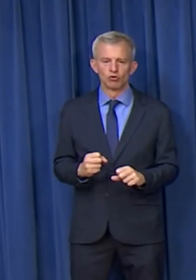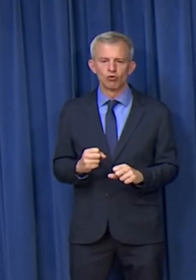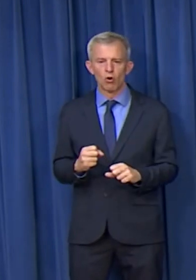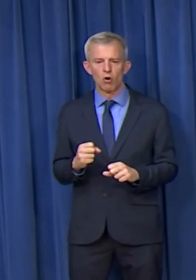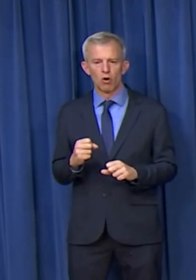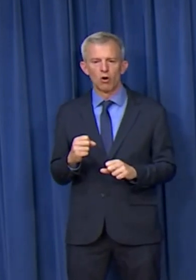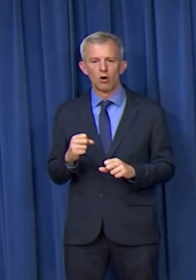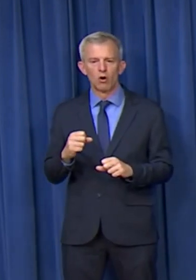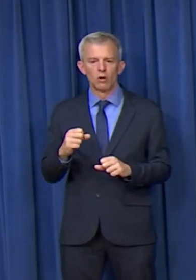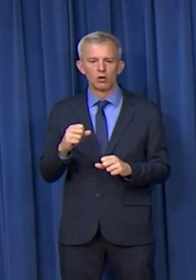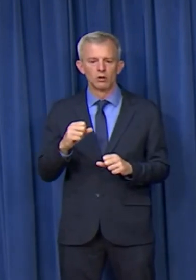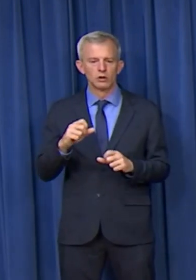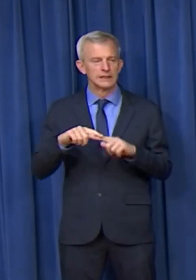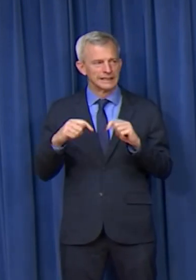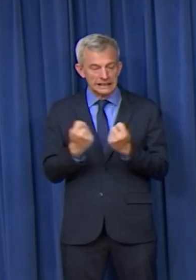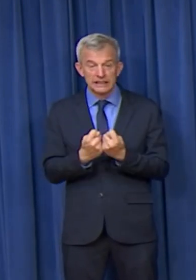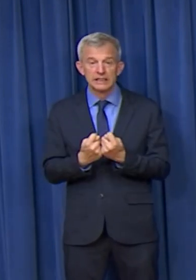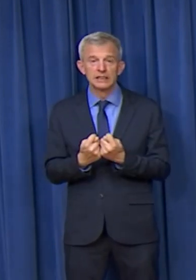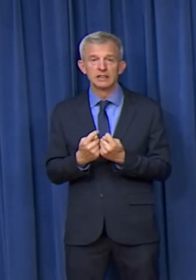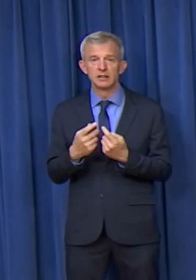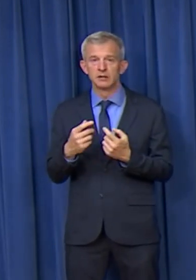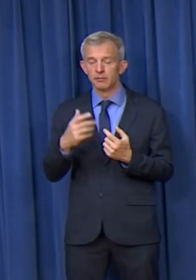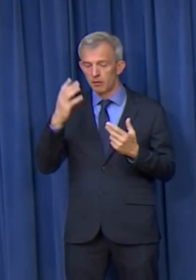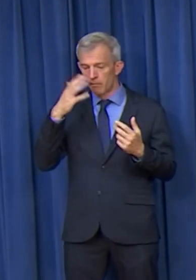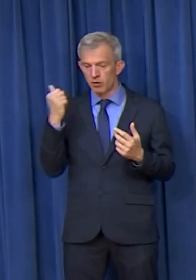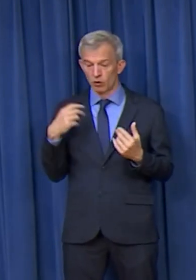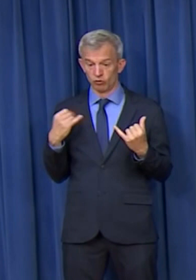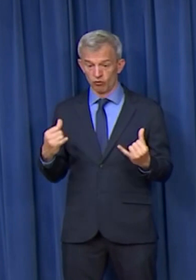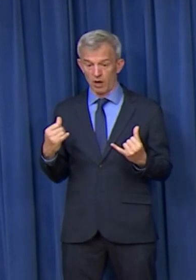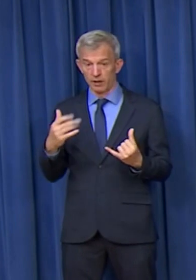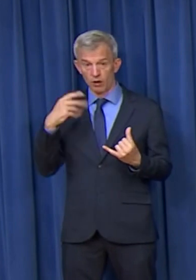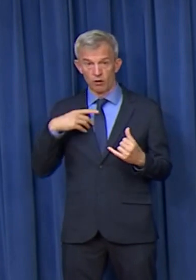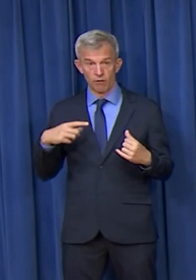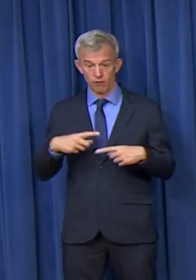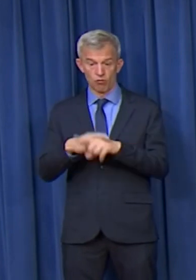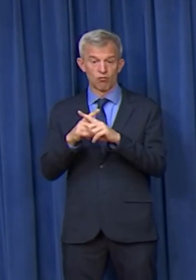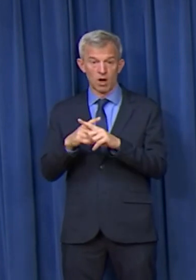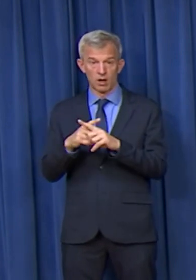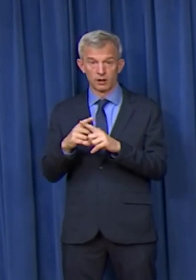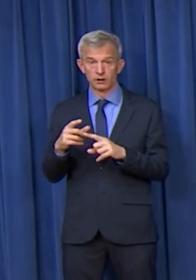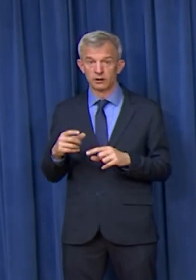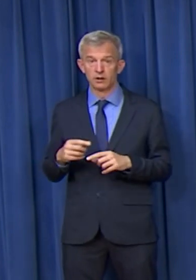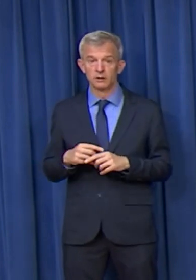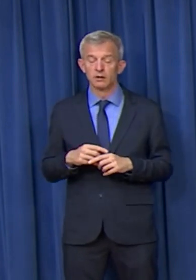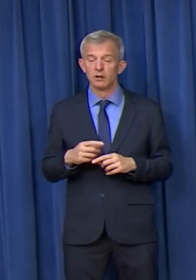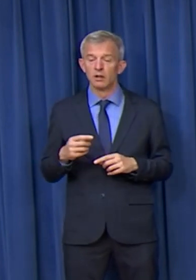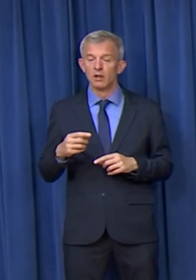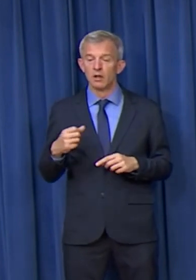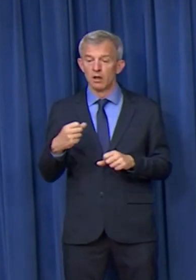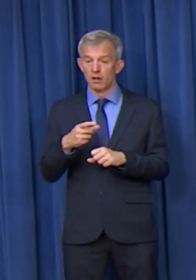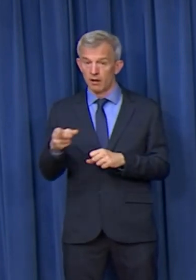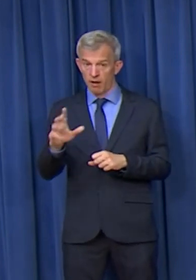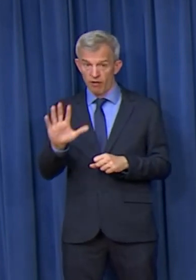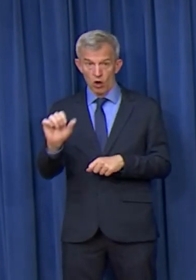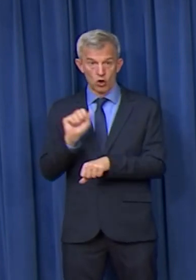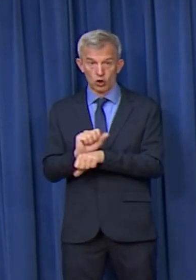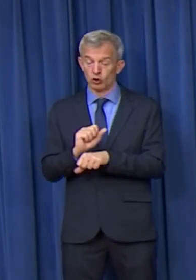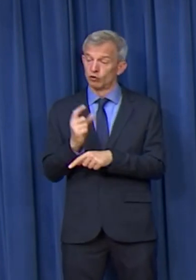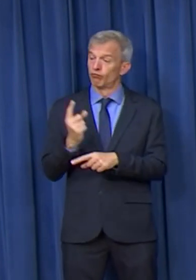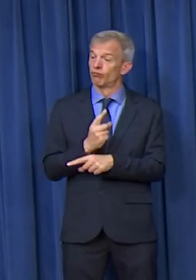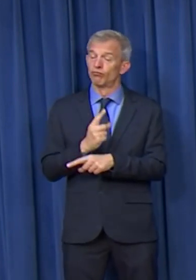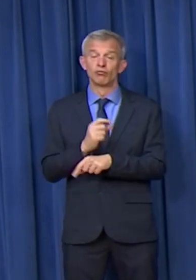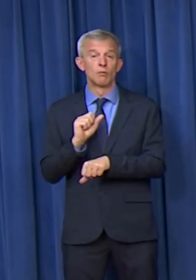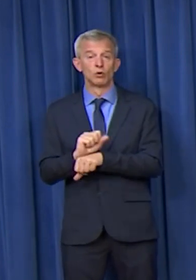current crisis, their efforts have been redirected to assuring that the mayor's emergency order regarding non-essential businesses